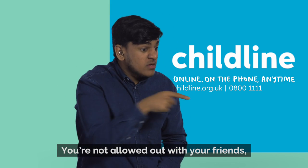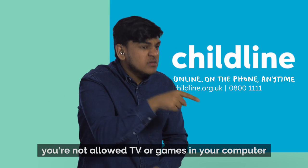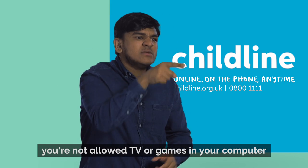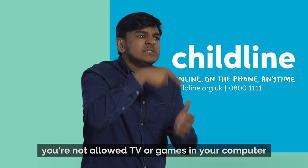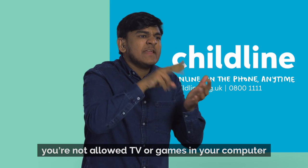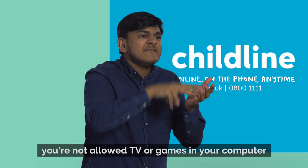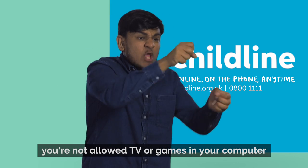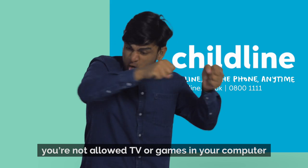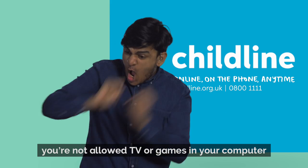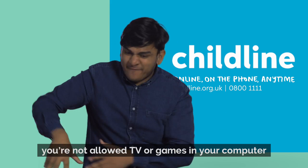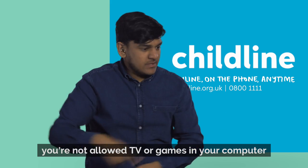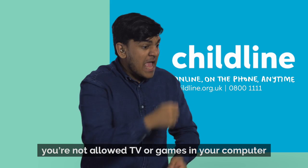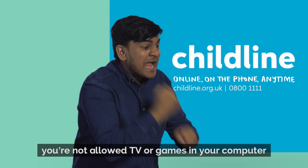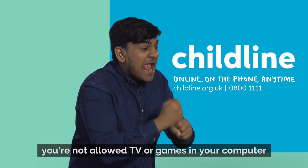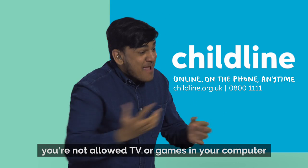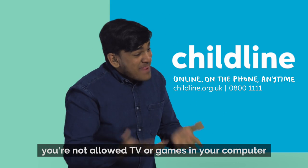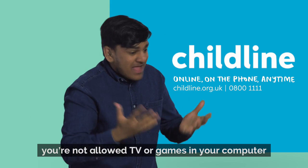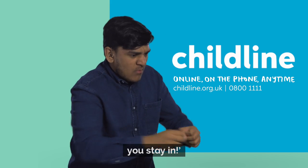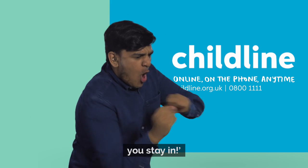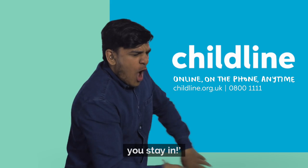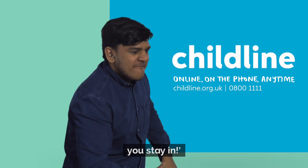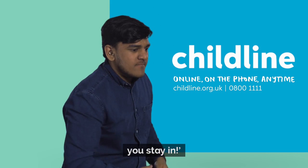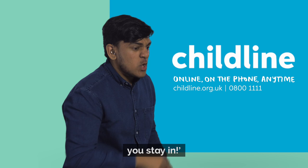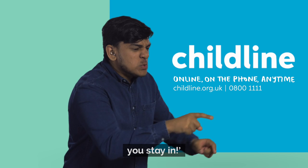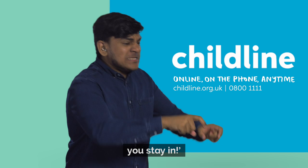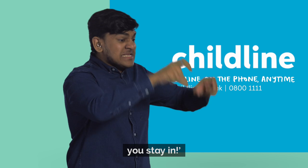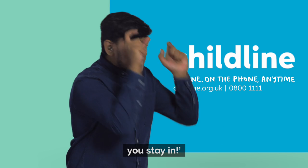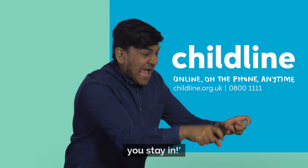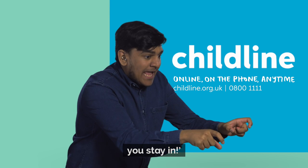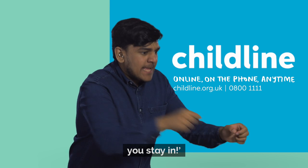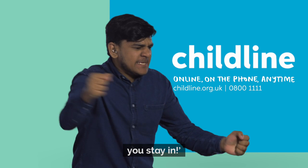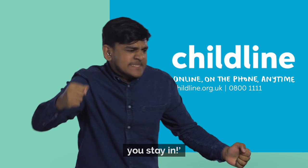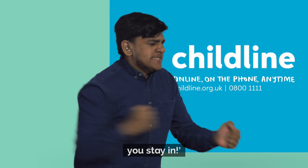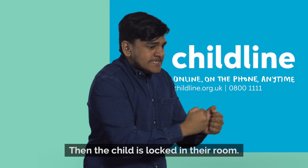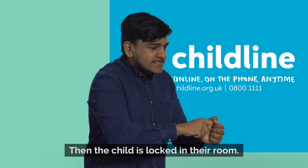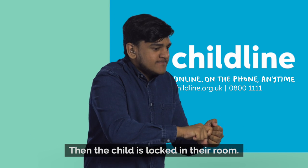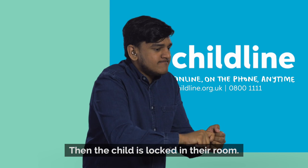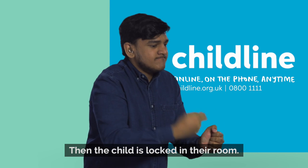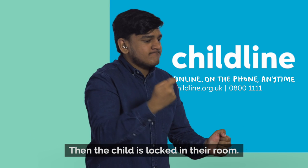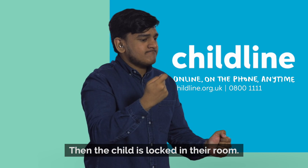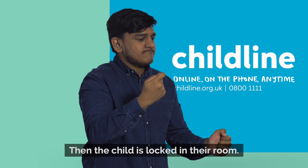You're not allowed TV or games on your computer. You stay in. And then the child is locked in their room.